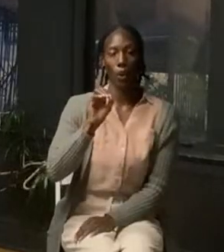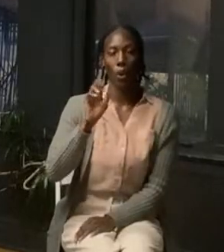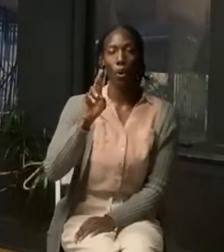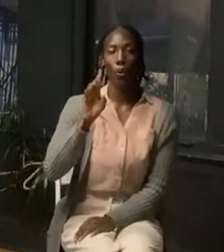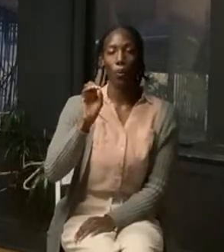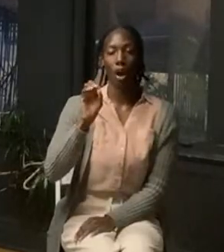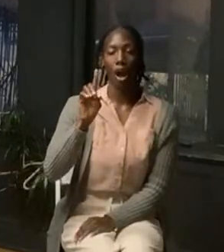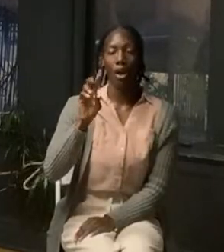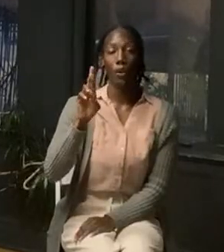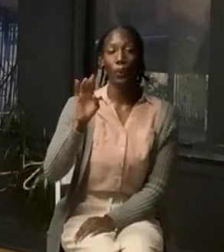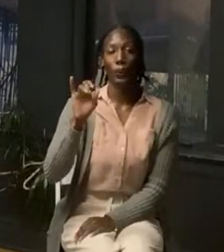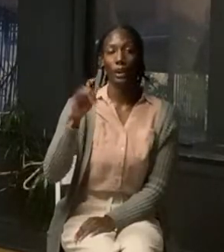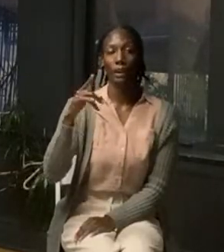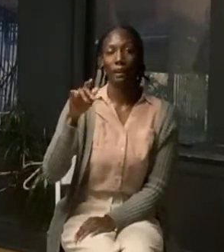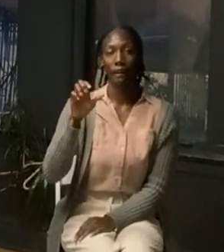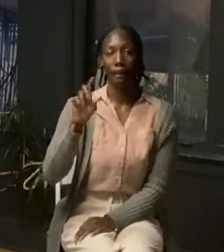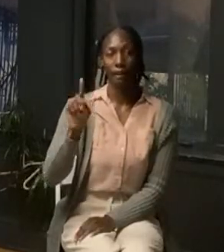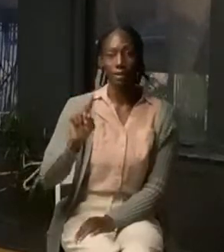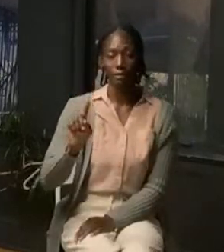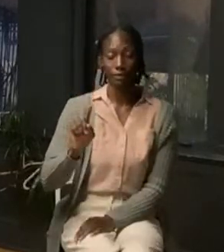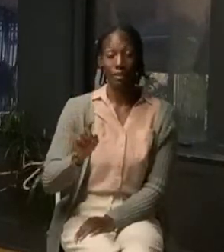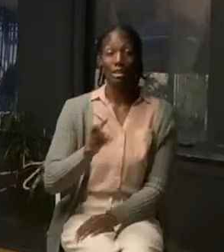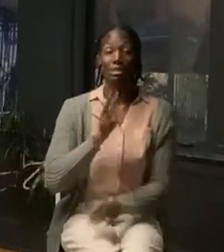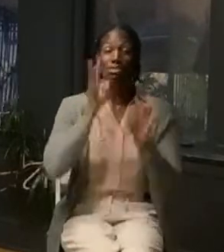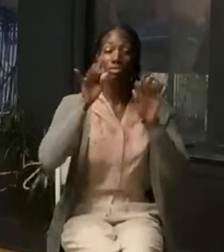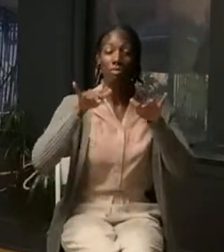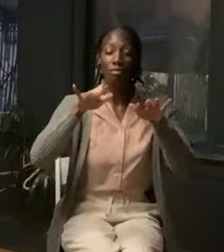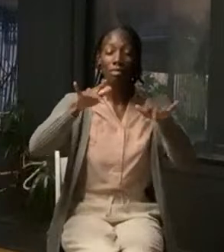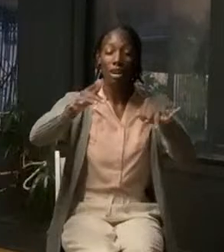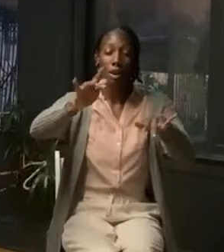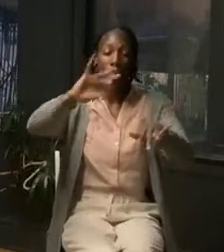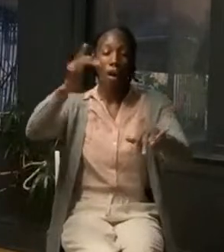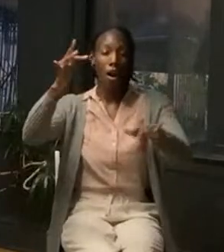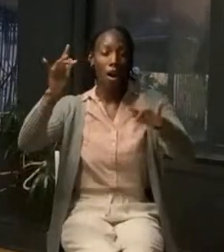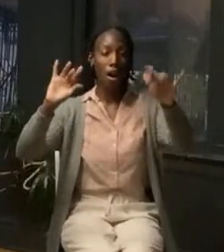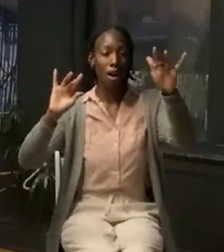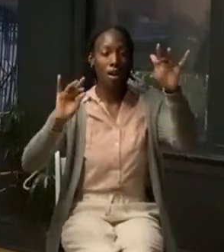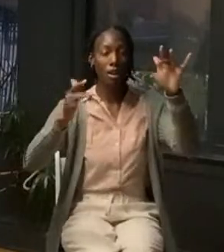sea, moon waltzing on cool water,